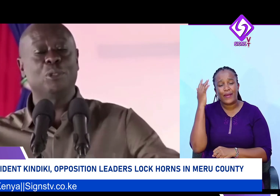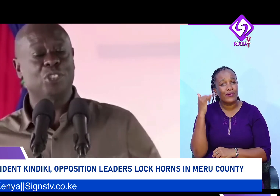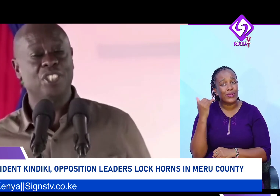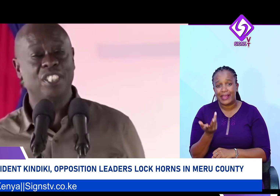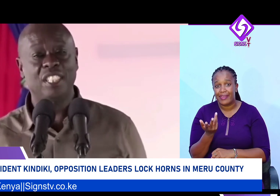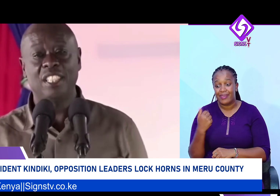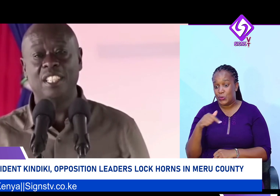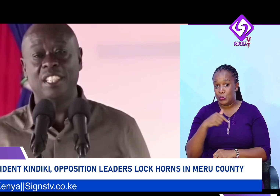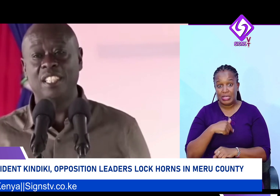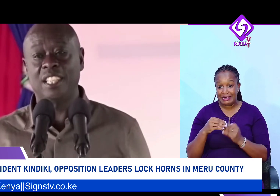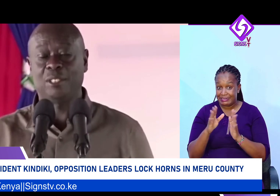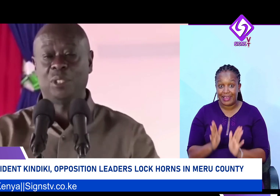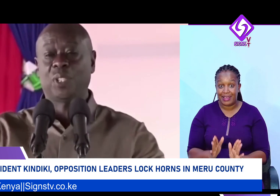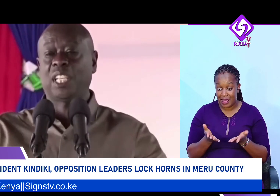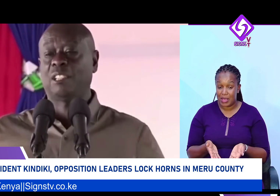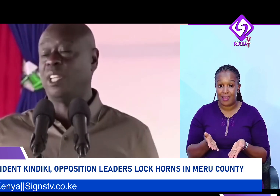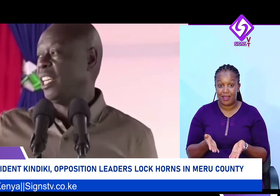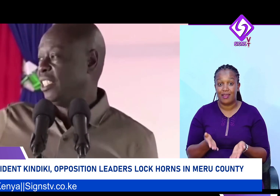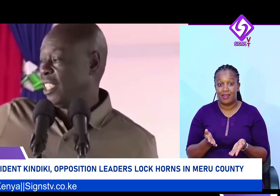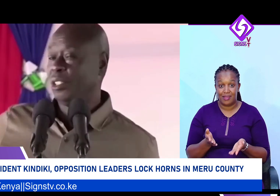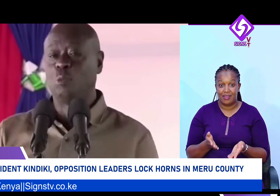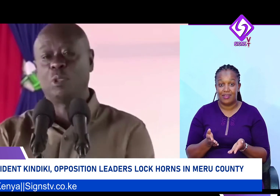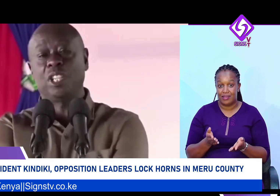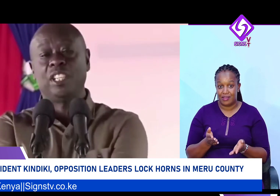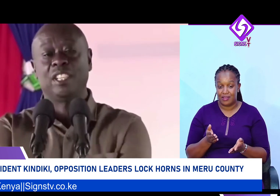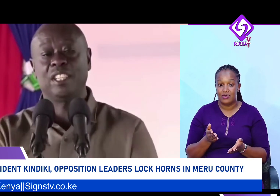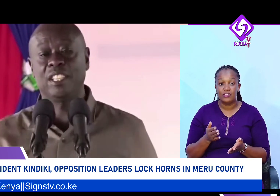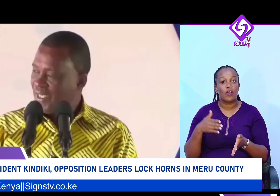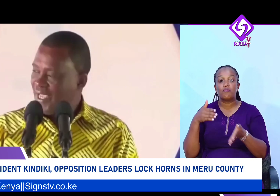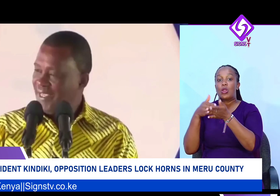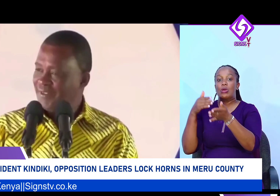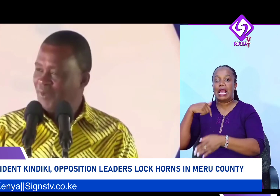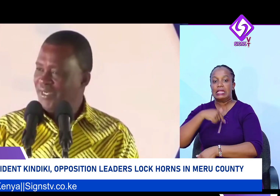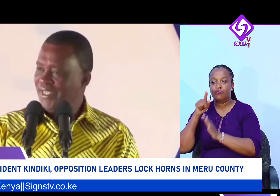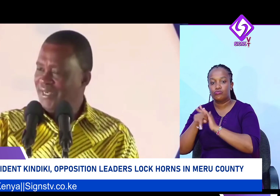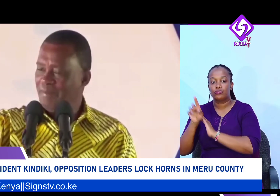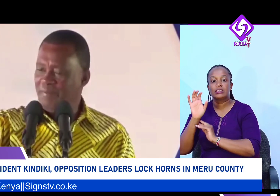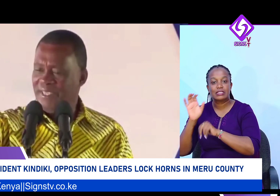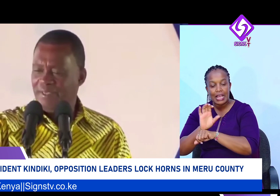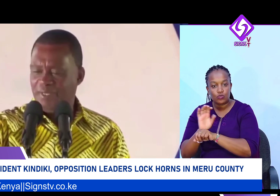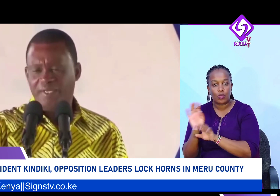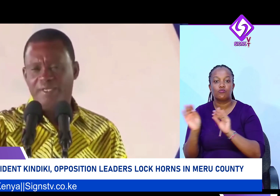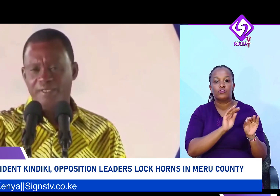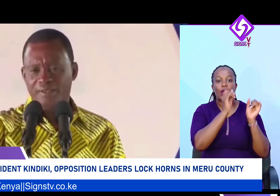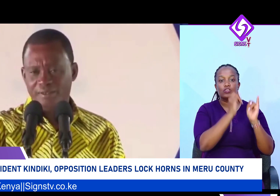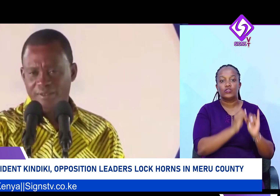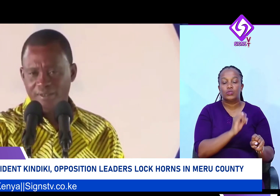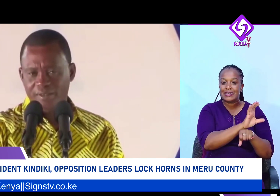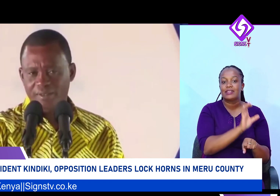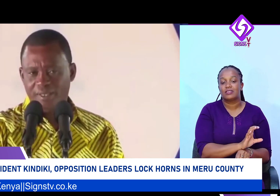viongozi, hata ukikataza kwenda kanisa hiyo, si tumekuja hii. The guy is already in a big